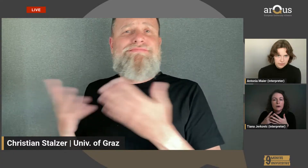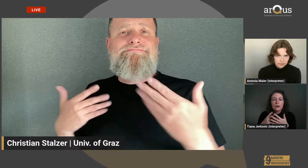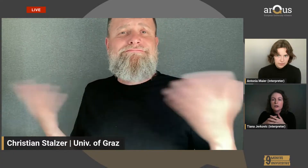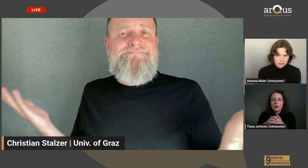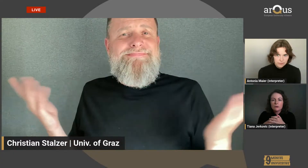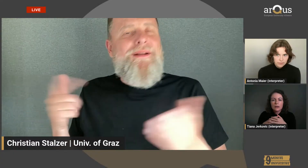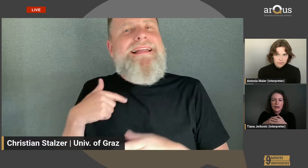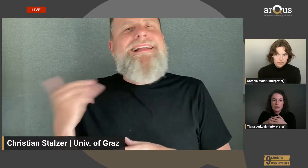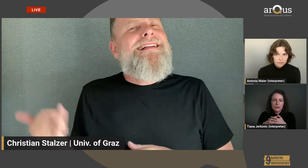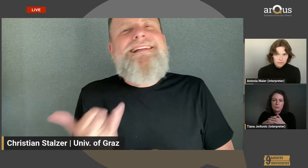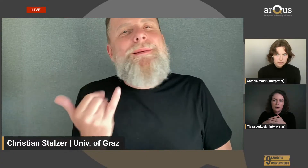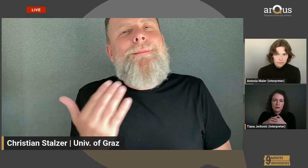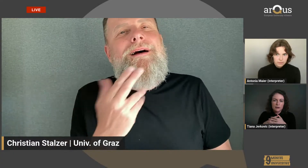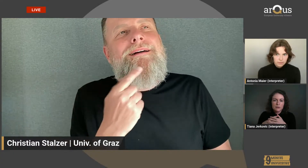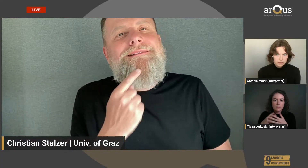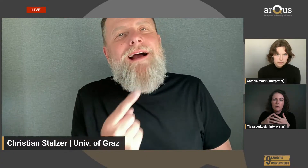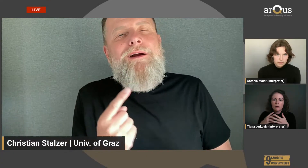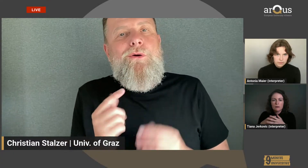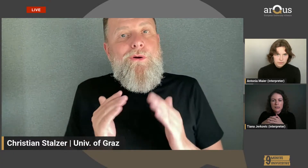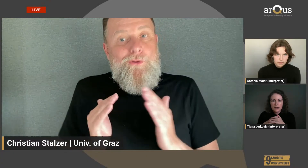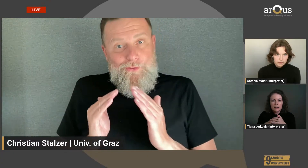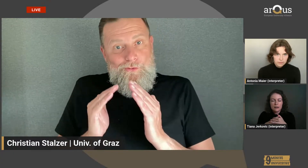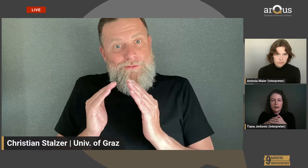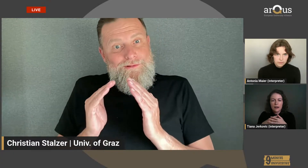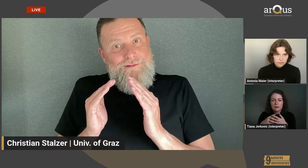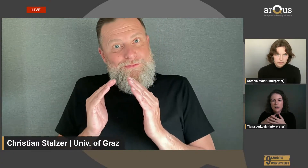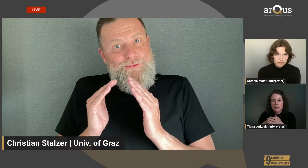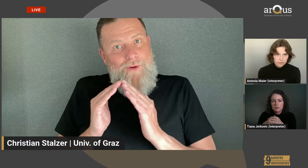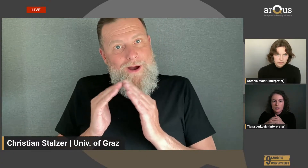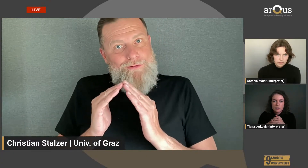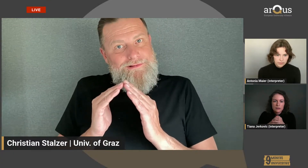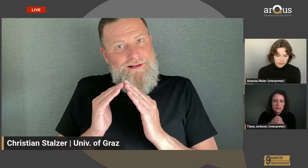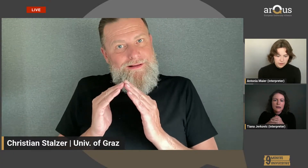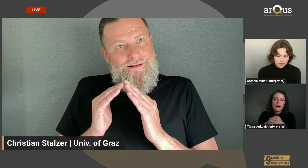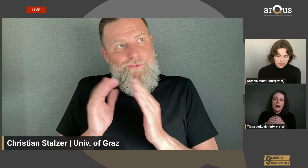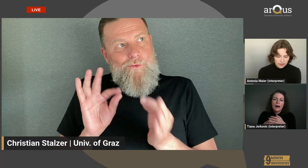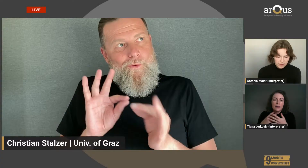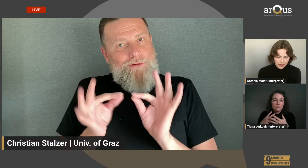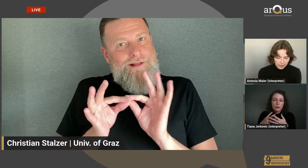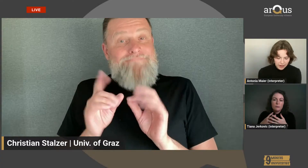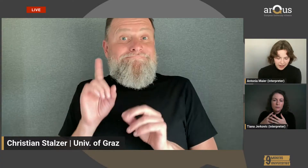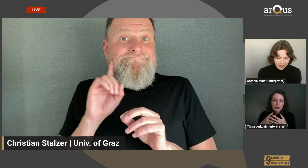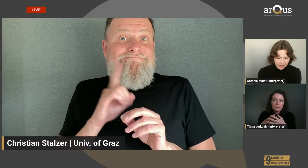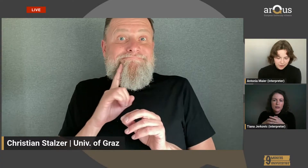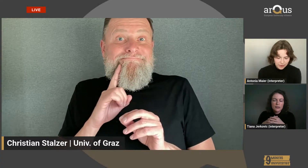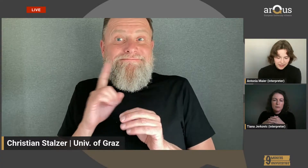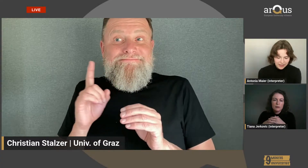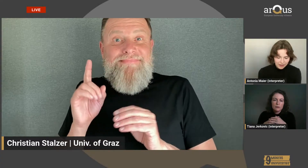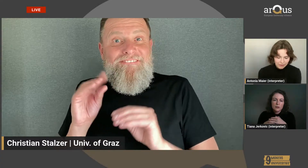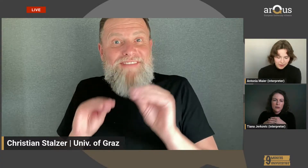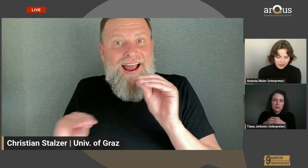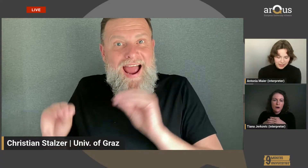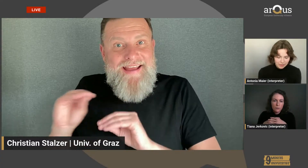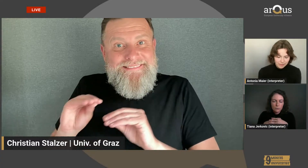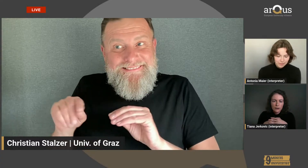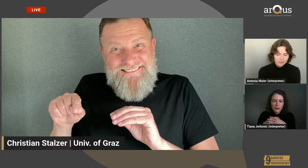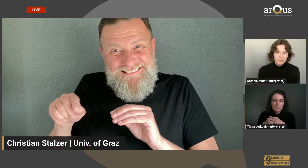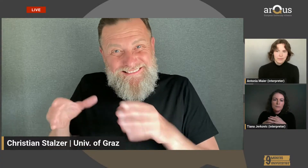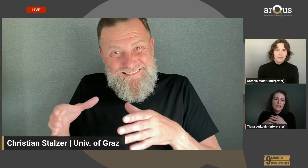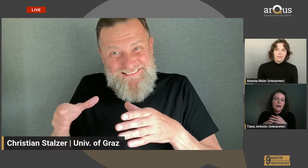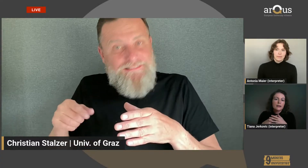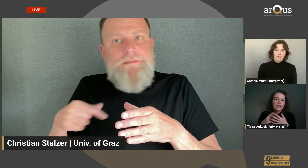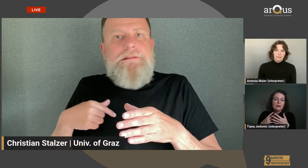there were no language barriers. We were all signing, I could ask questions. And for me, for example, also at